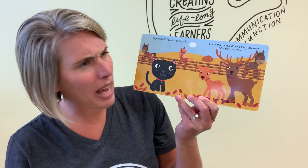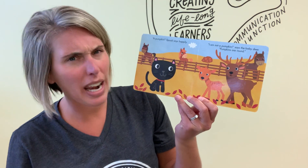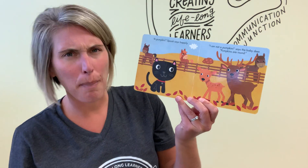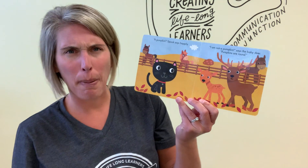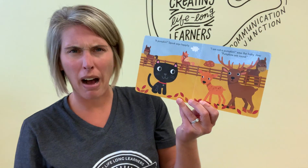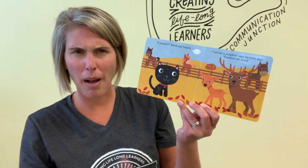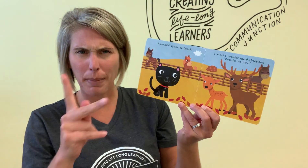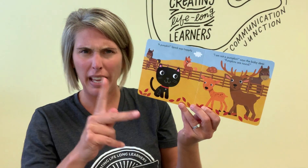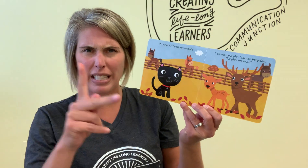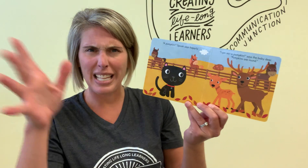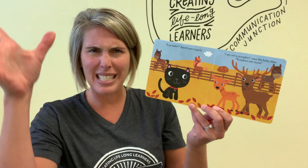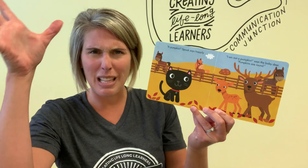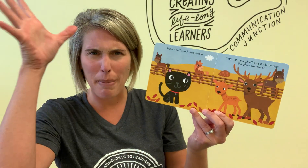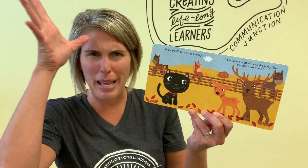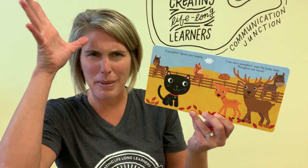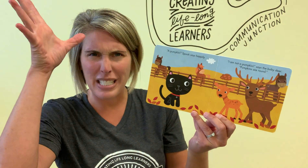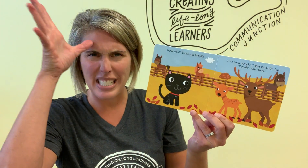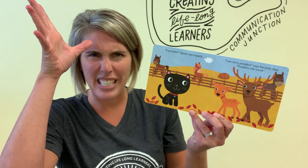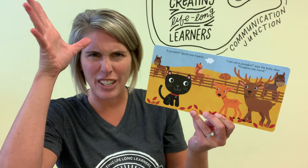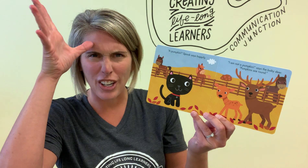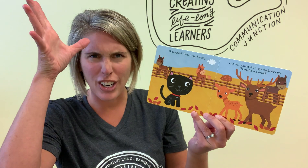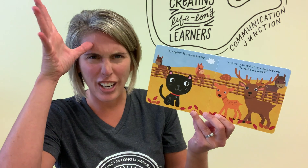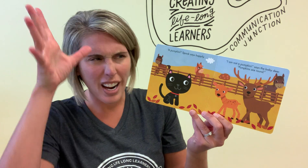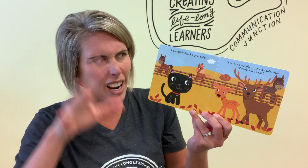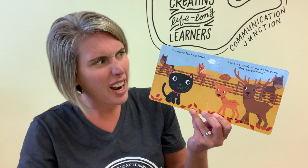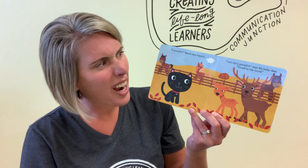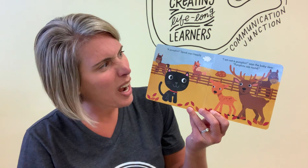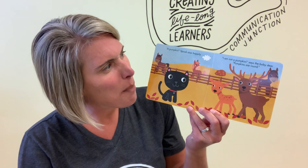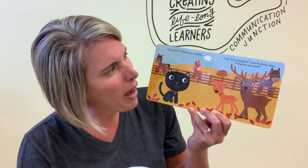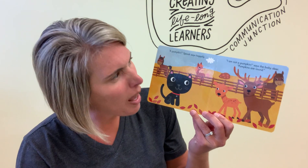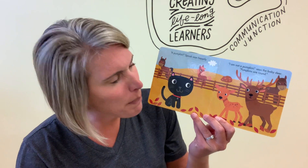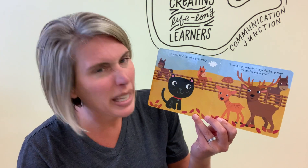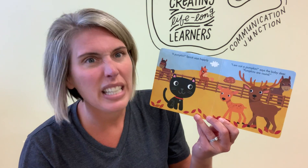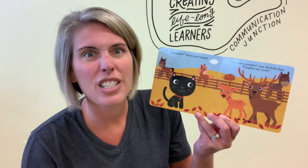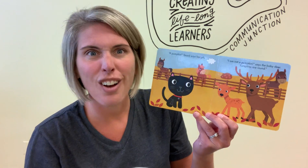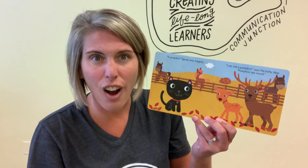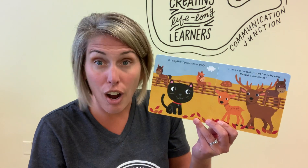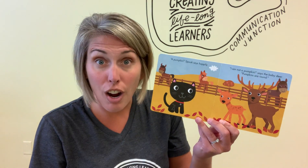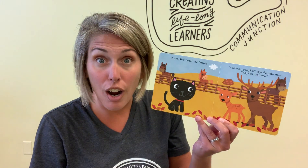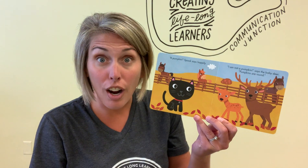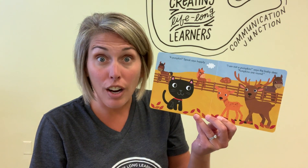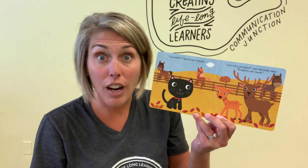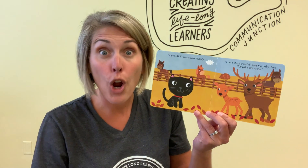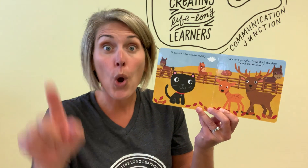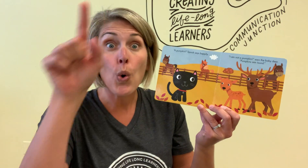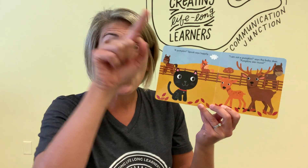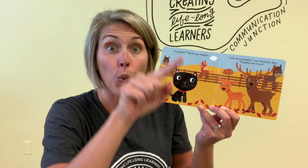a pumpkin, says the baby deer. Pumpkins are